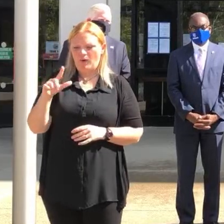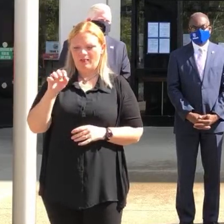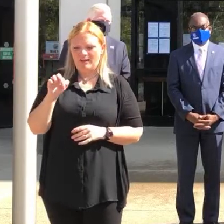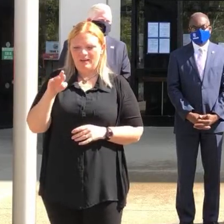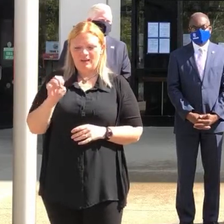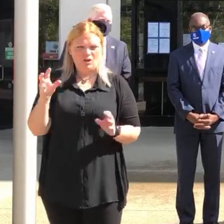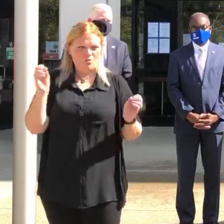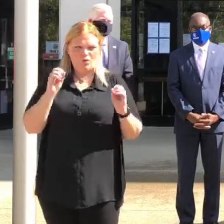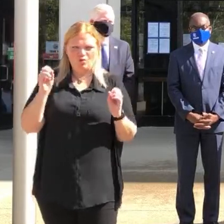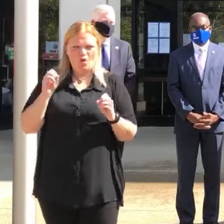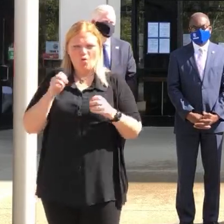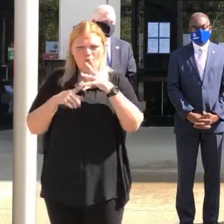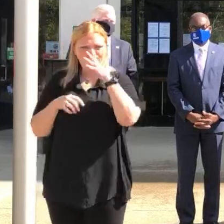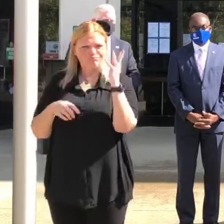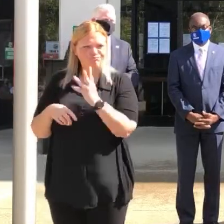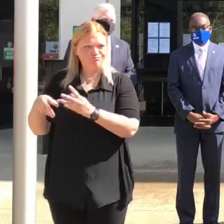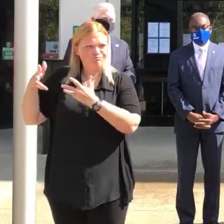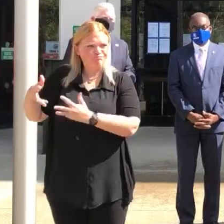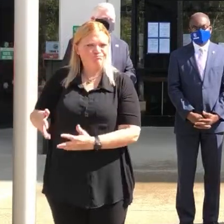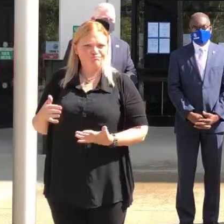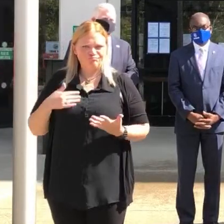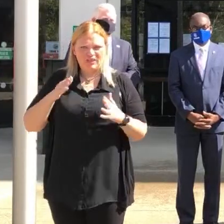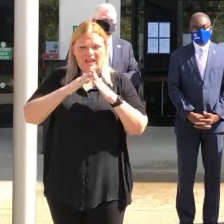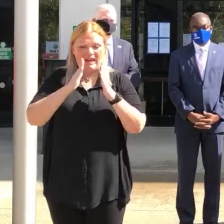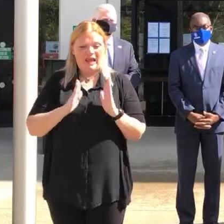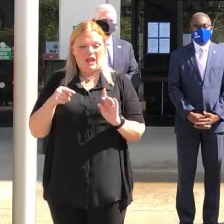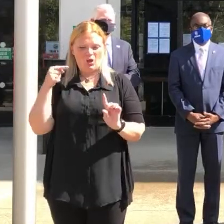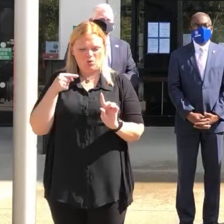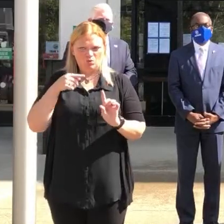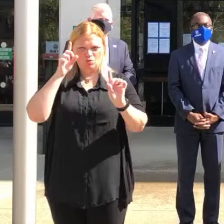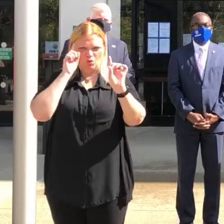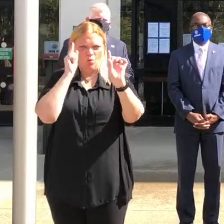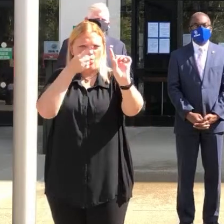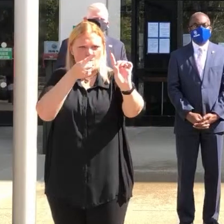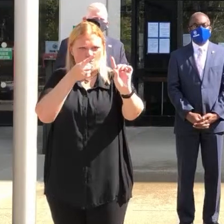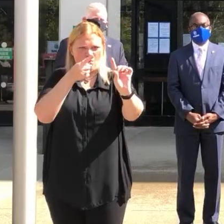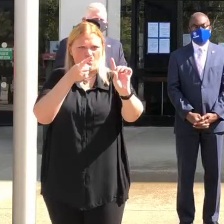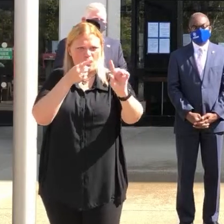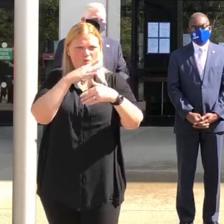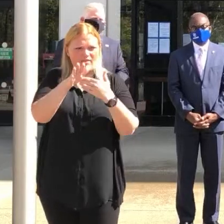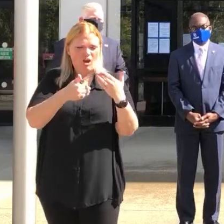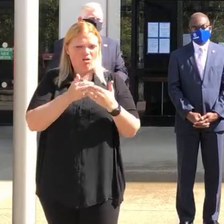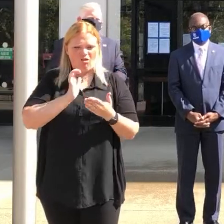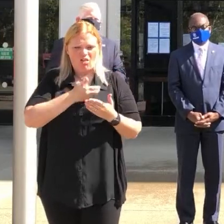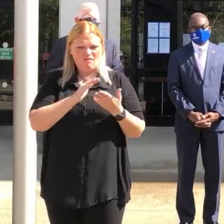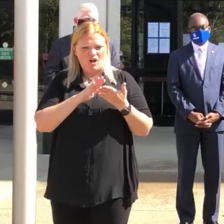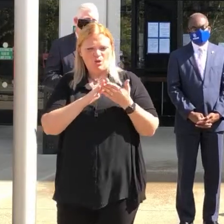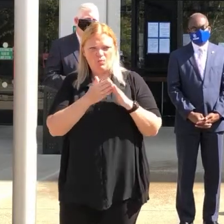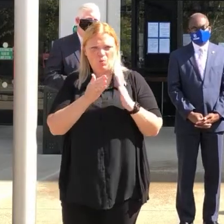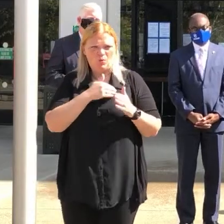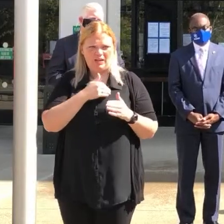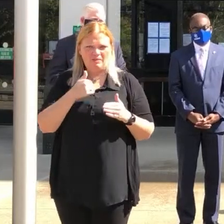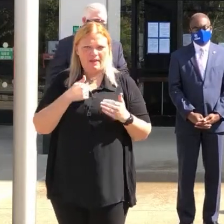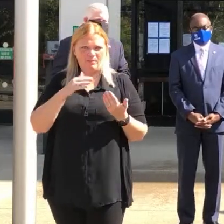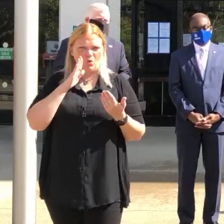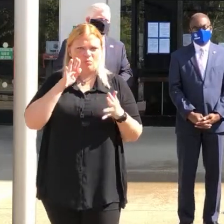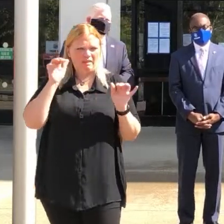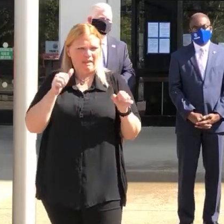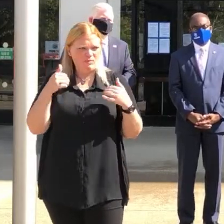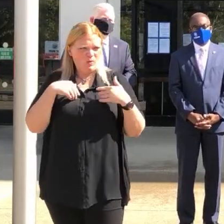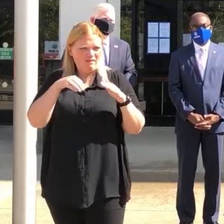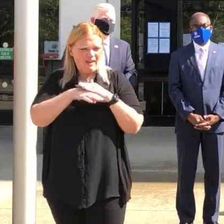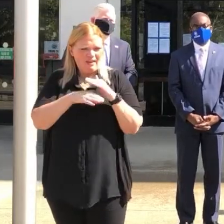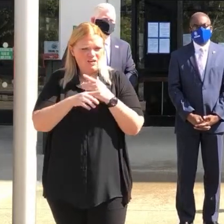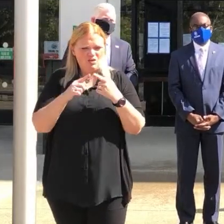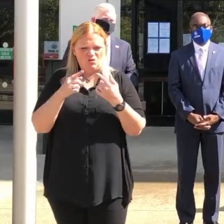one gets left behind. And housing was one of those goals that all of our community members would be able to have access